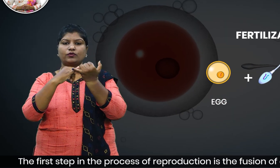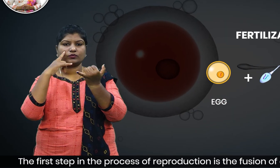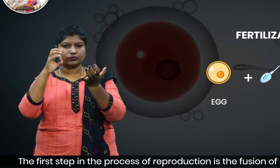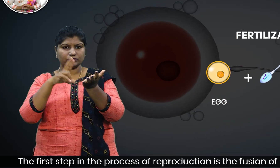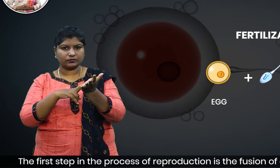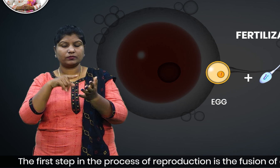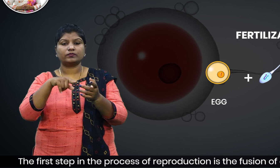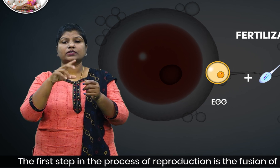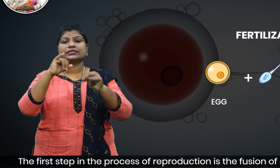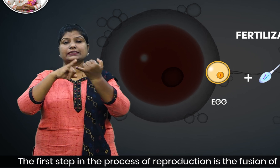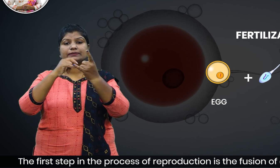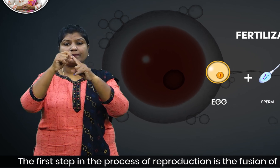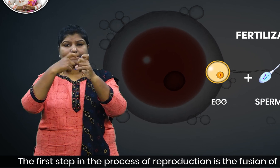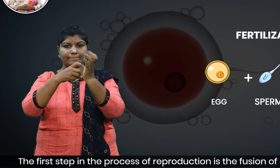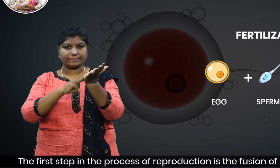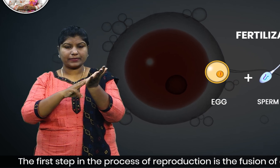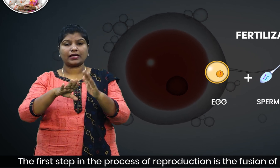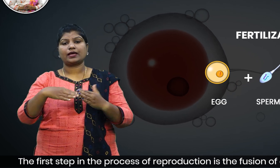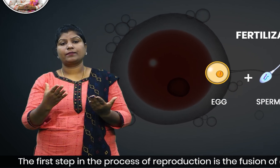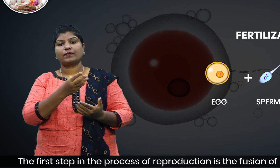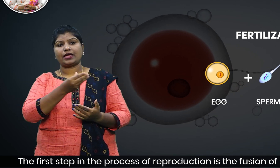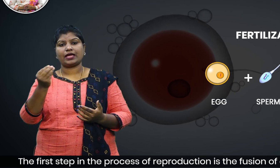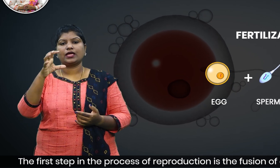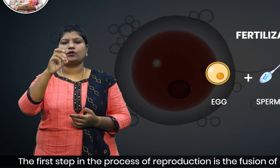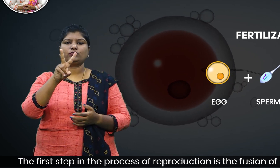sperm and an ovum.